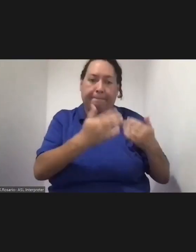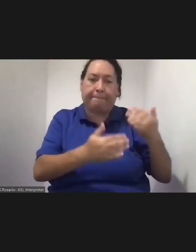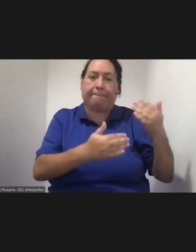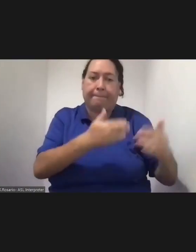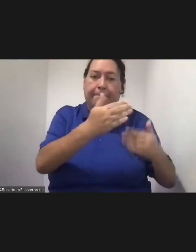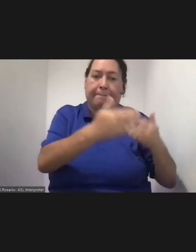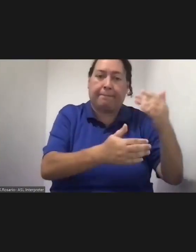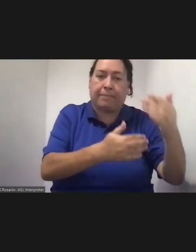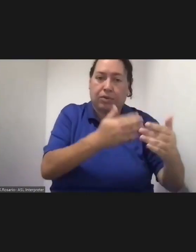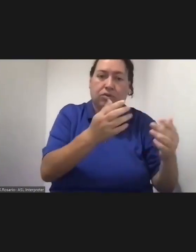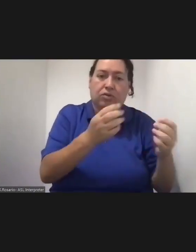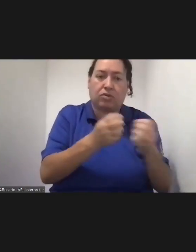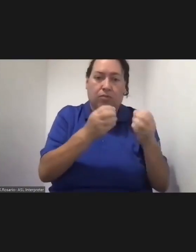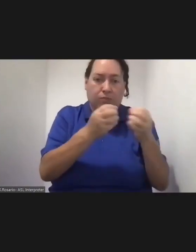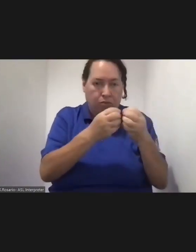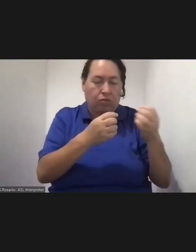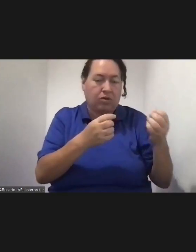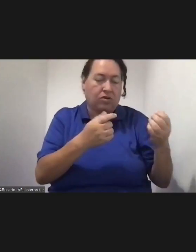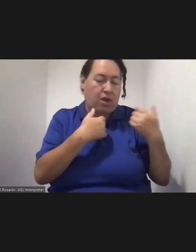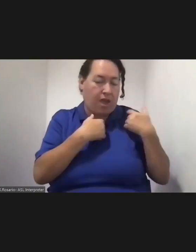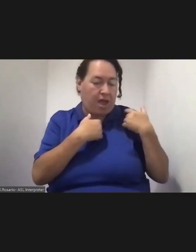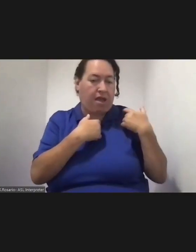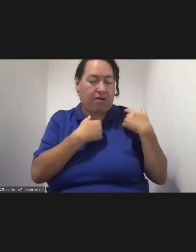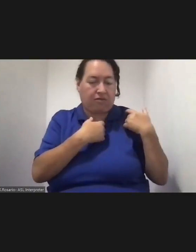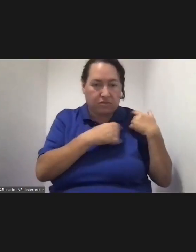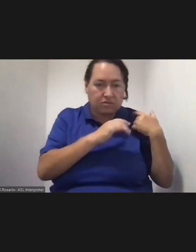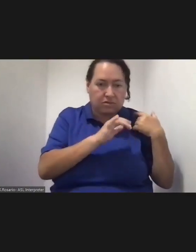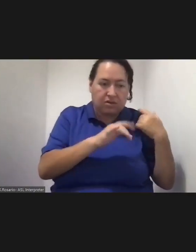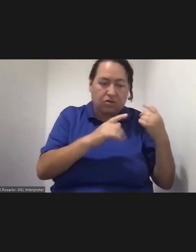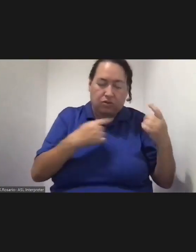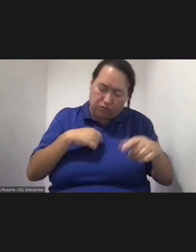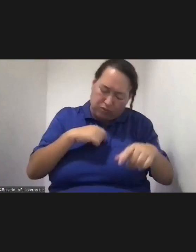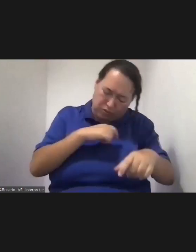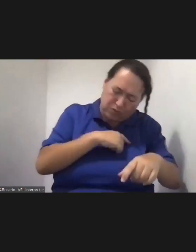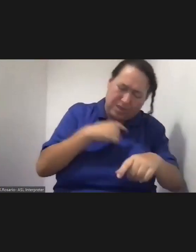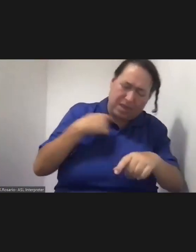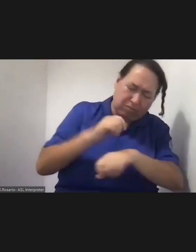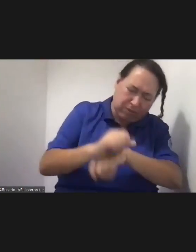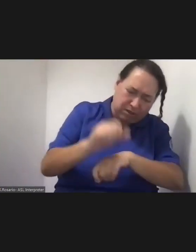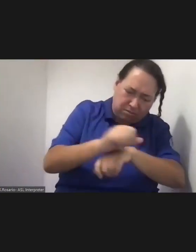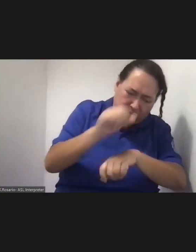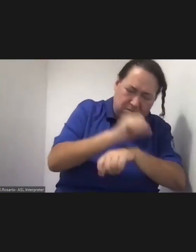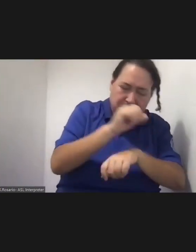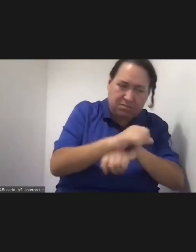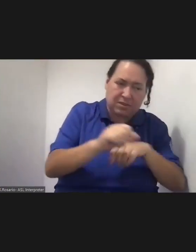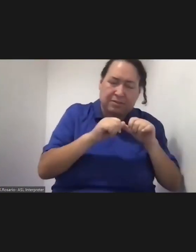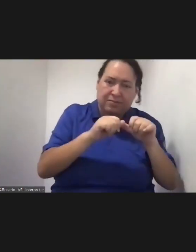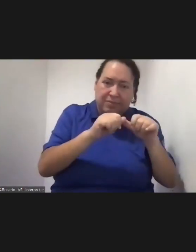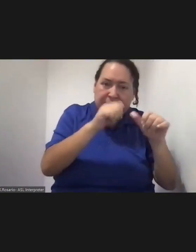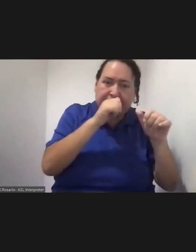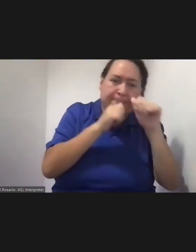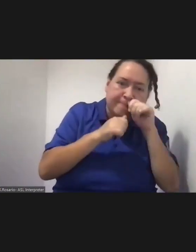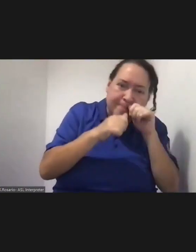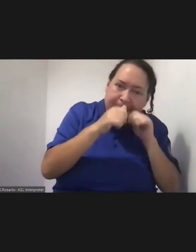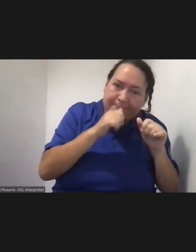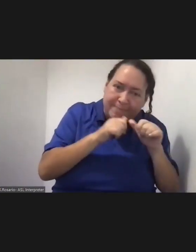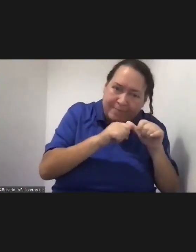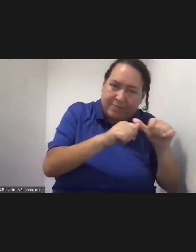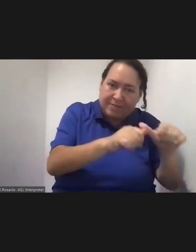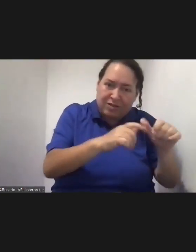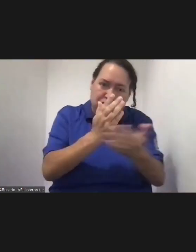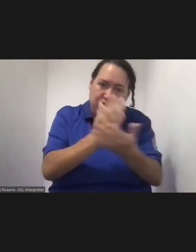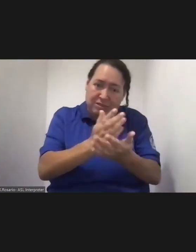a path to have. While we have all worked so hard and have been diligent in maintaining mitigating measures to stop the